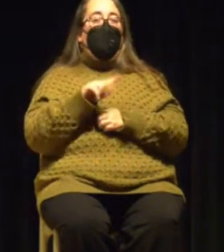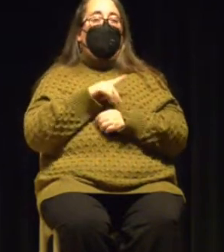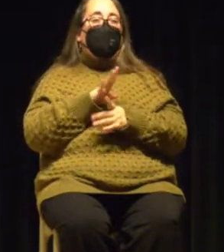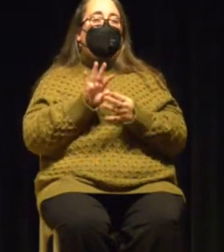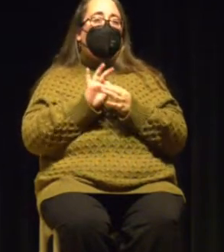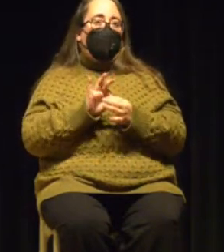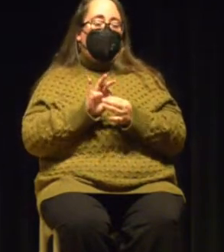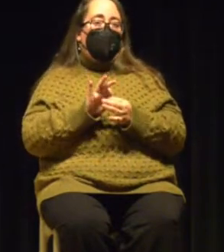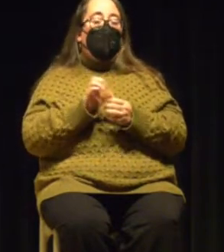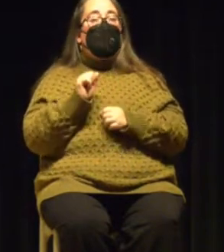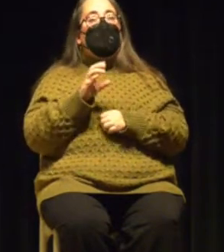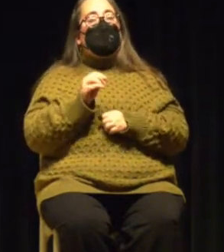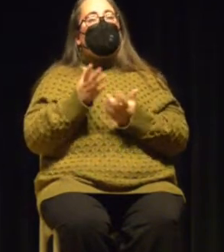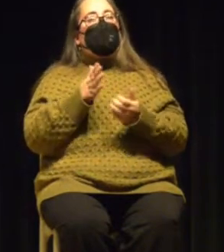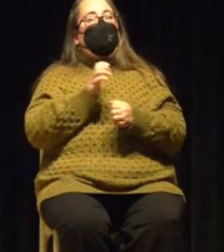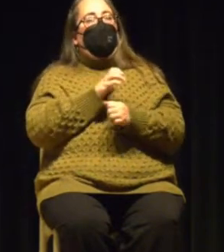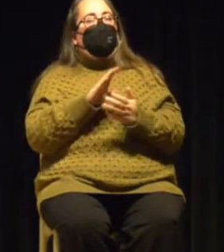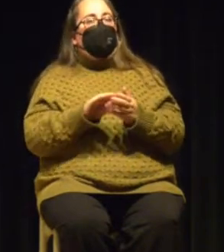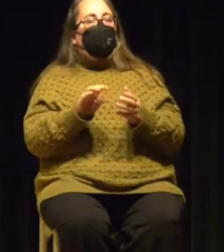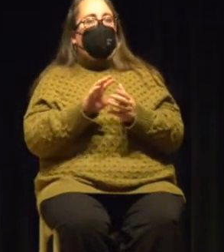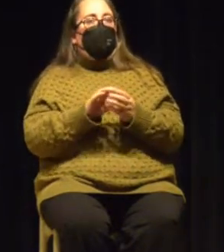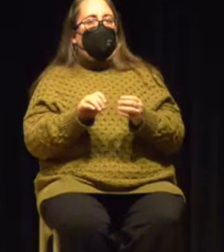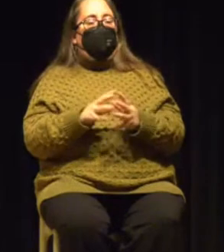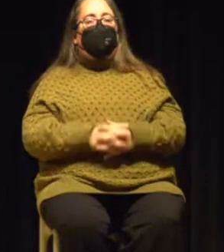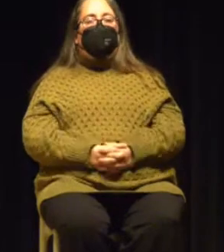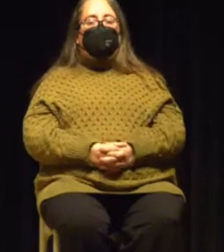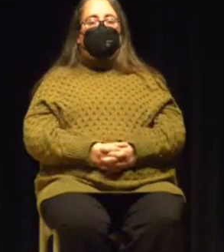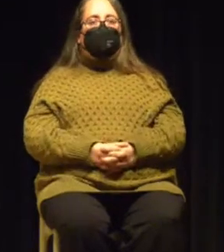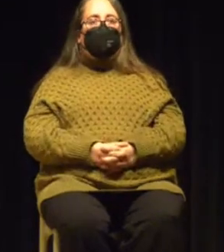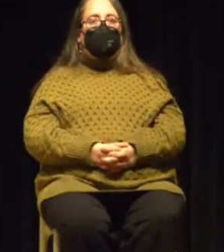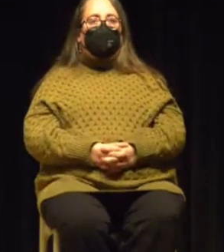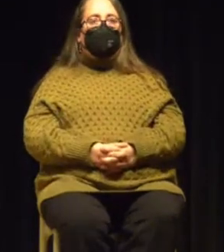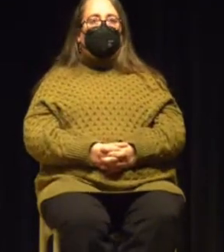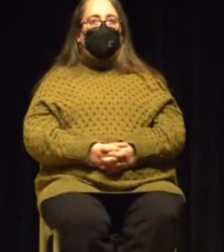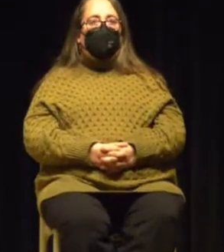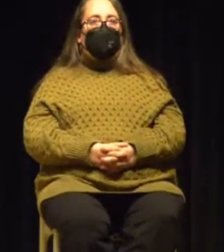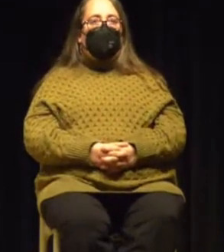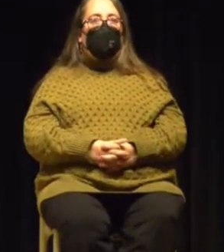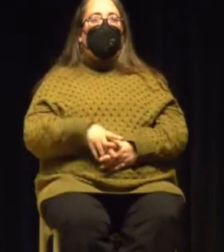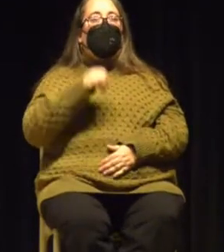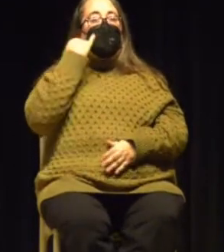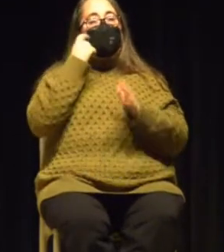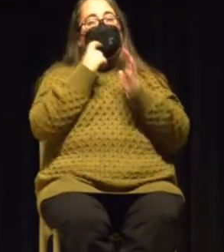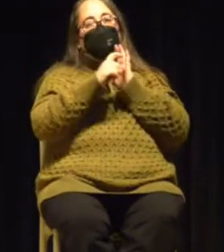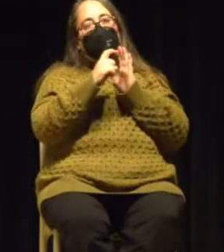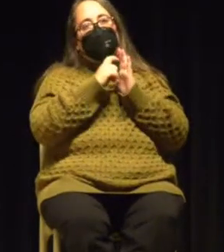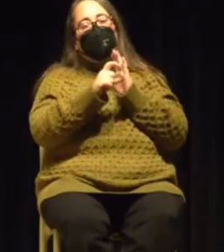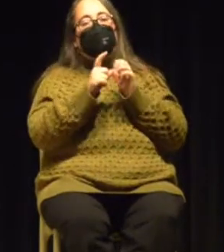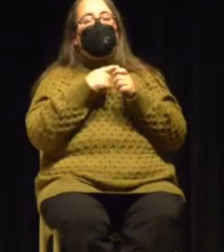connection. And so the power of storytelling, and I mean, like, you know, whether it's scripture, whether it's